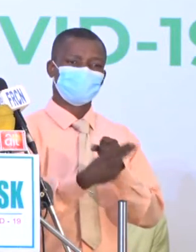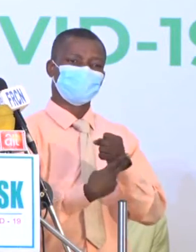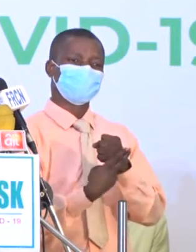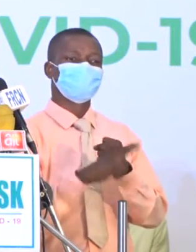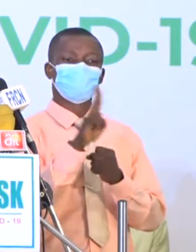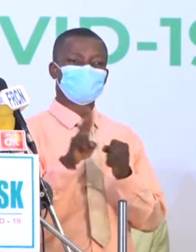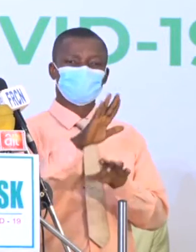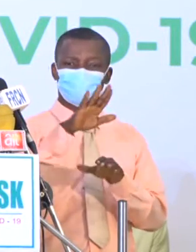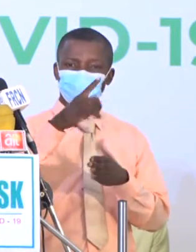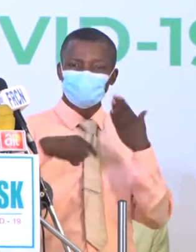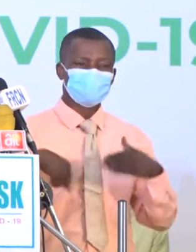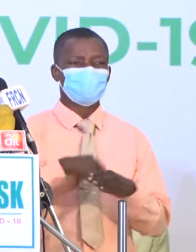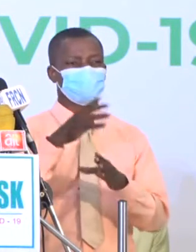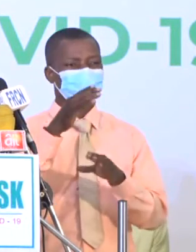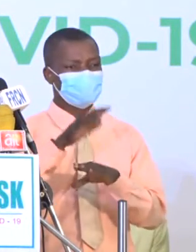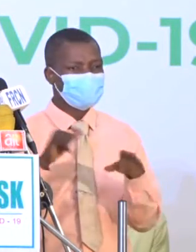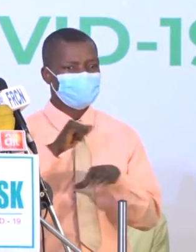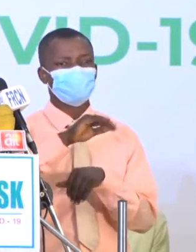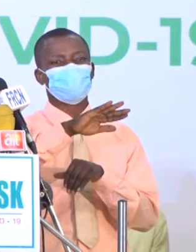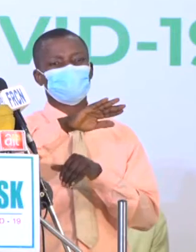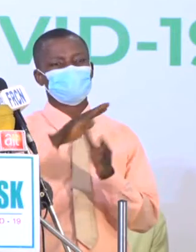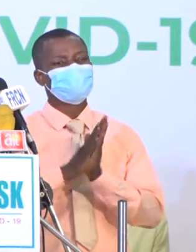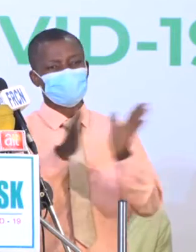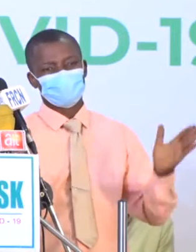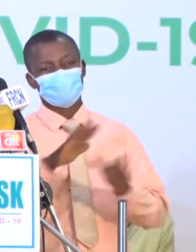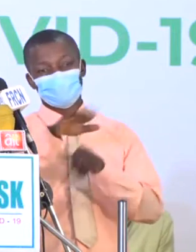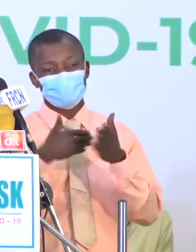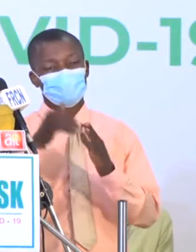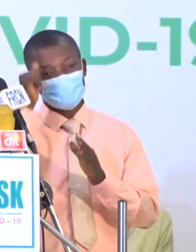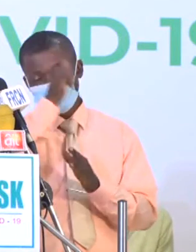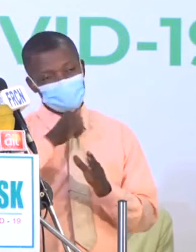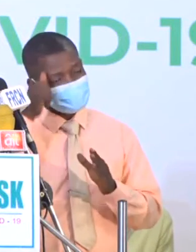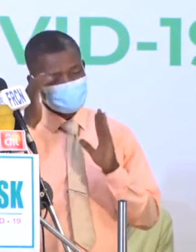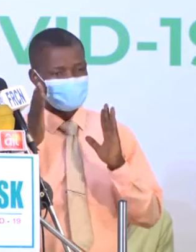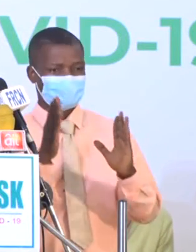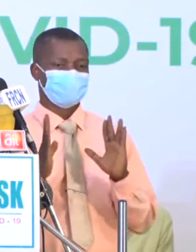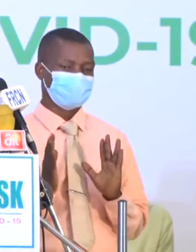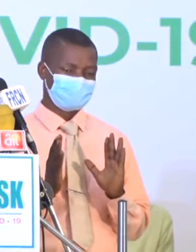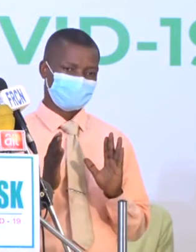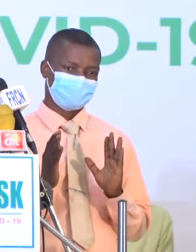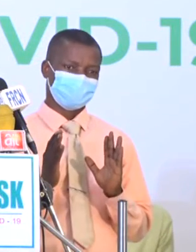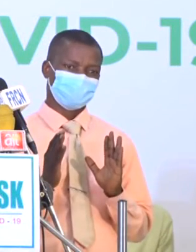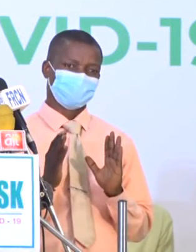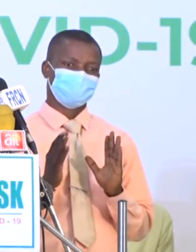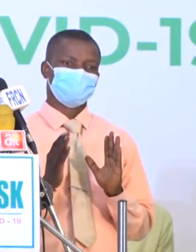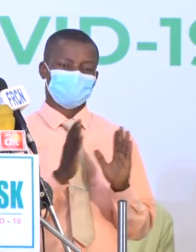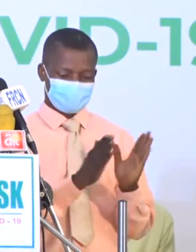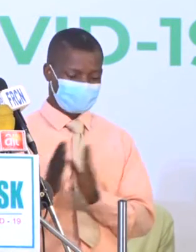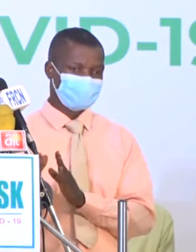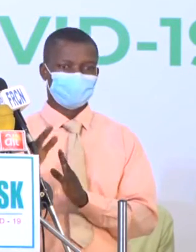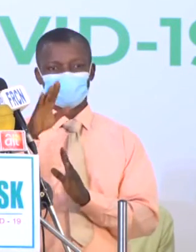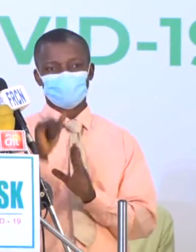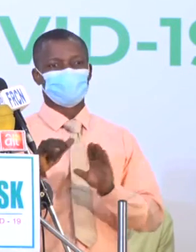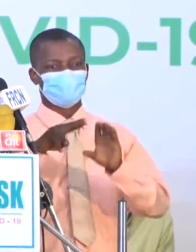using what we call a whole of Africa approach as set up by the chairman of the